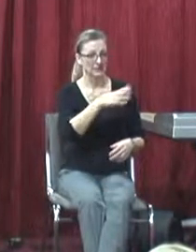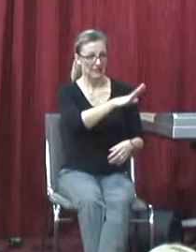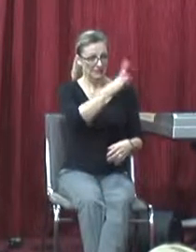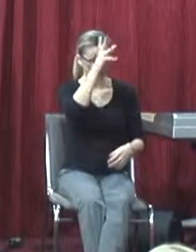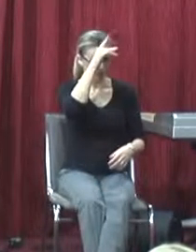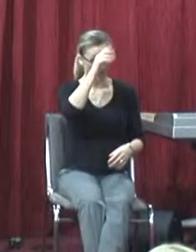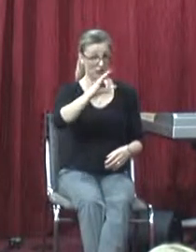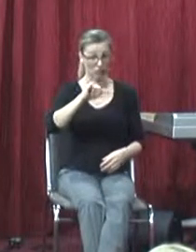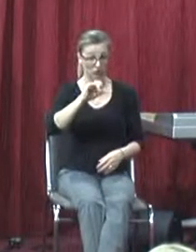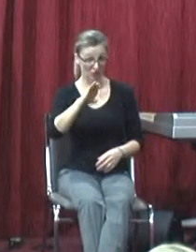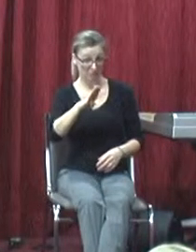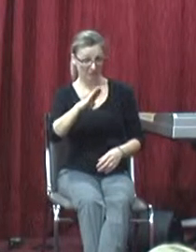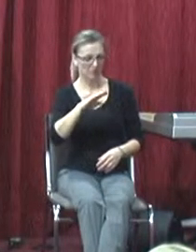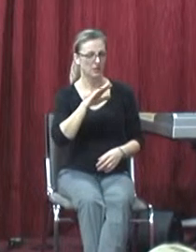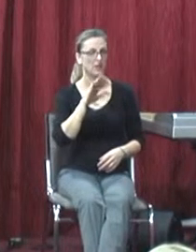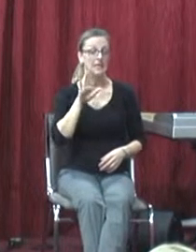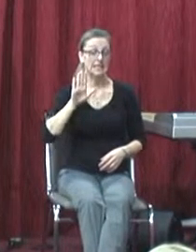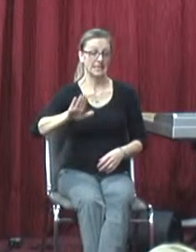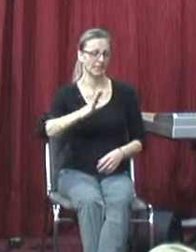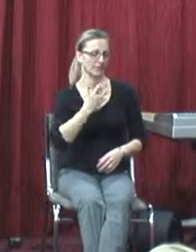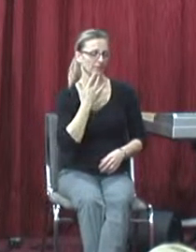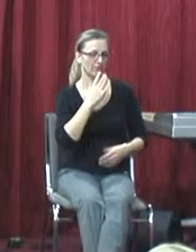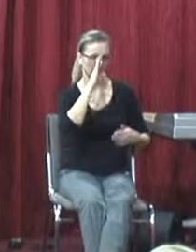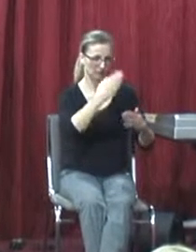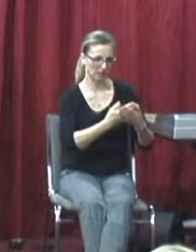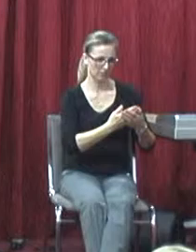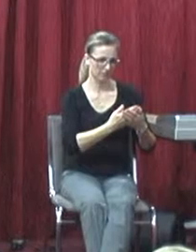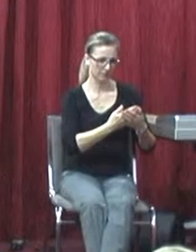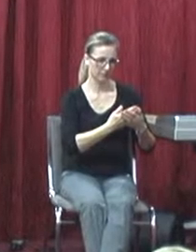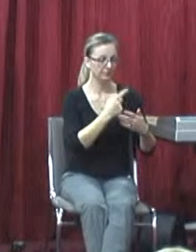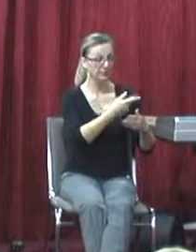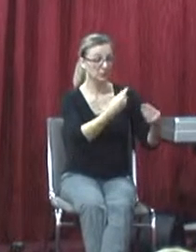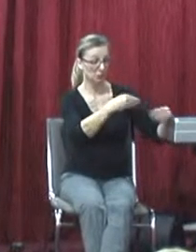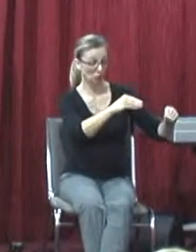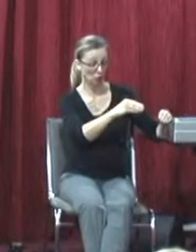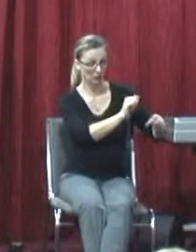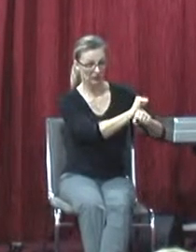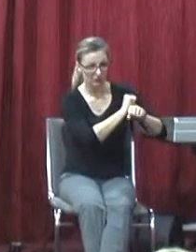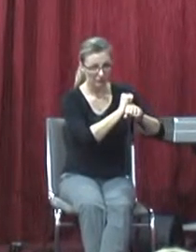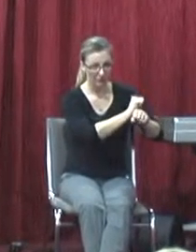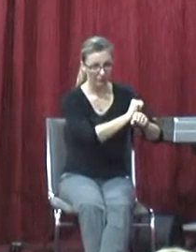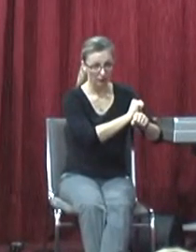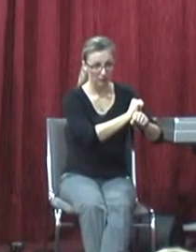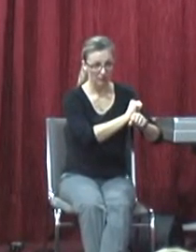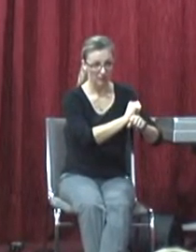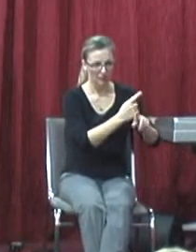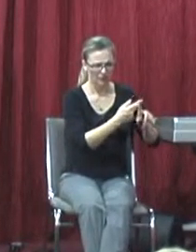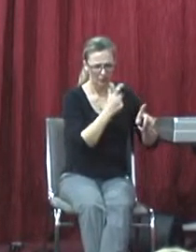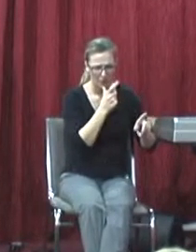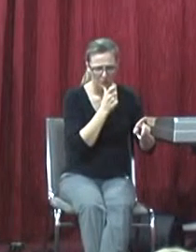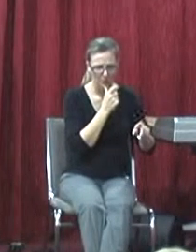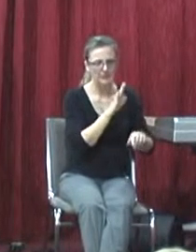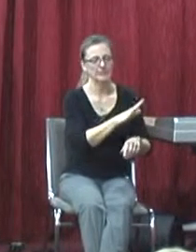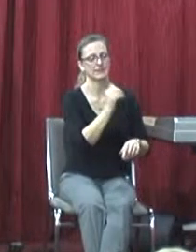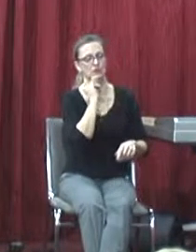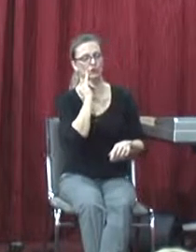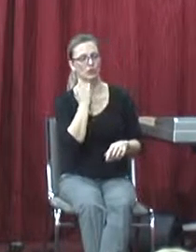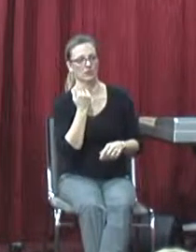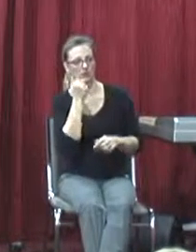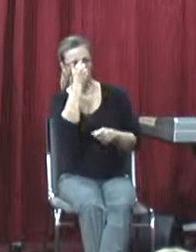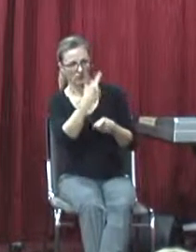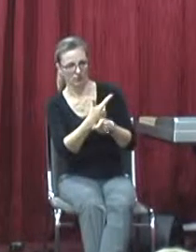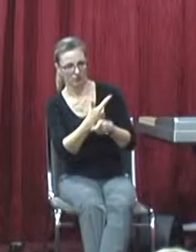slavery by his jealous brothers, who almost killed him. Instead, they sold him into slavery.